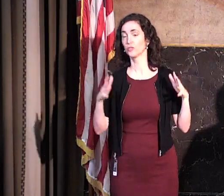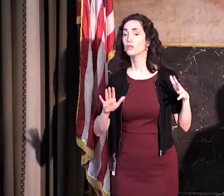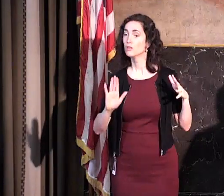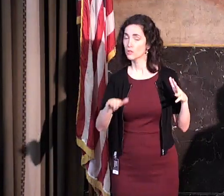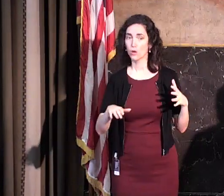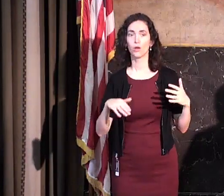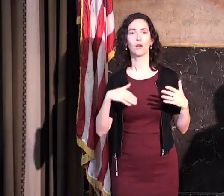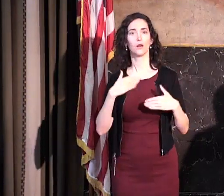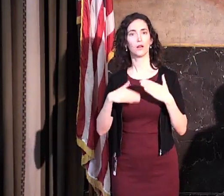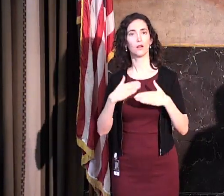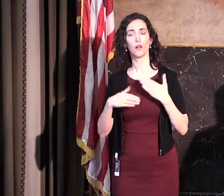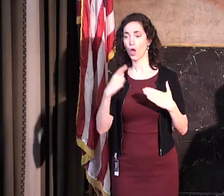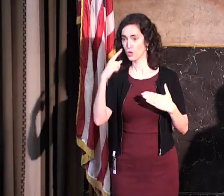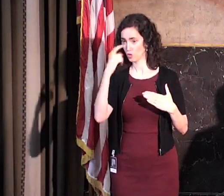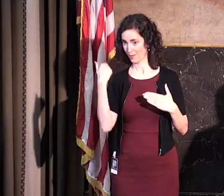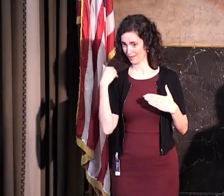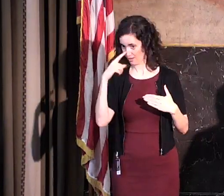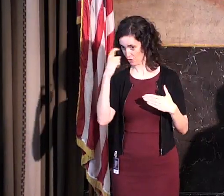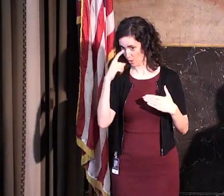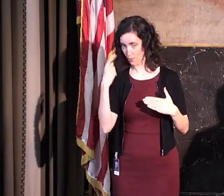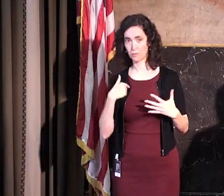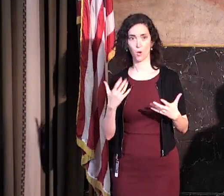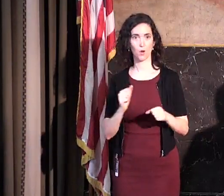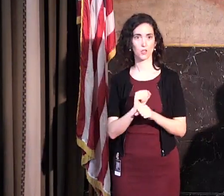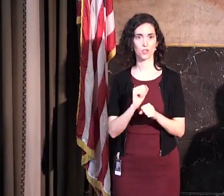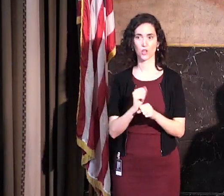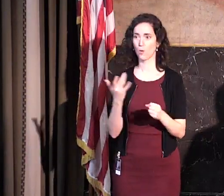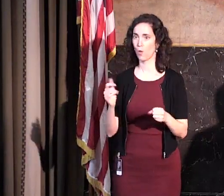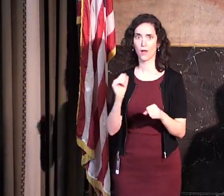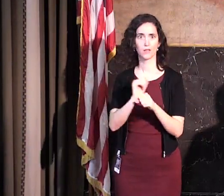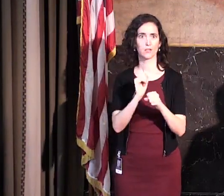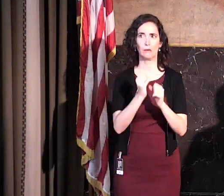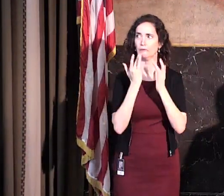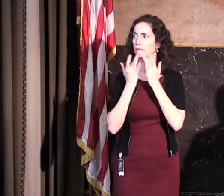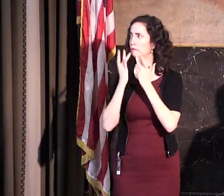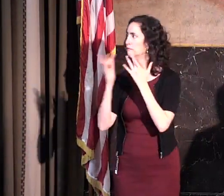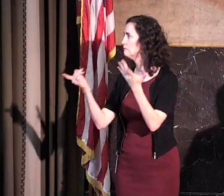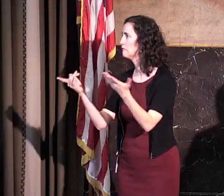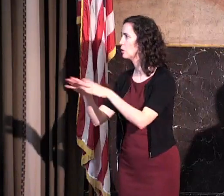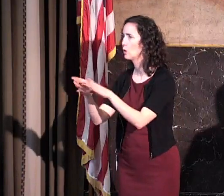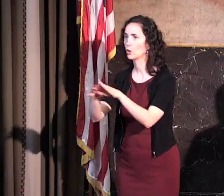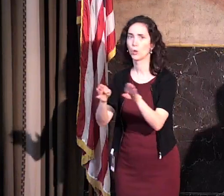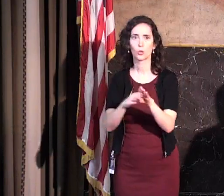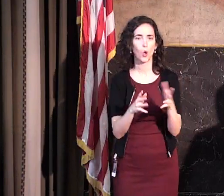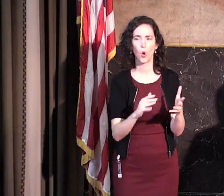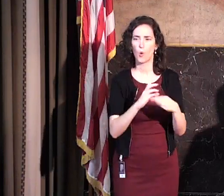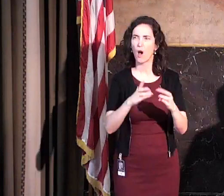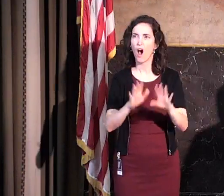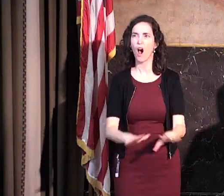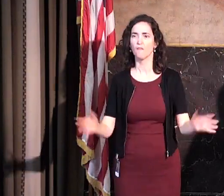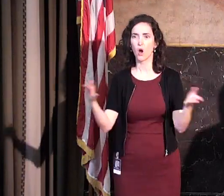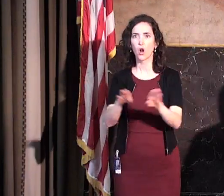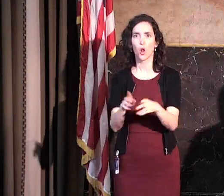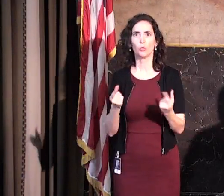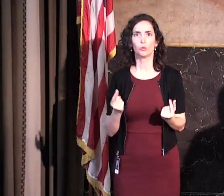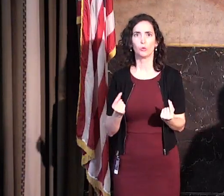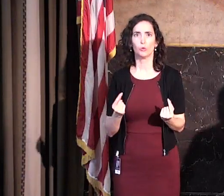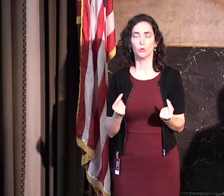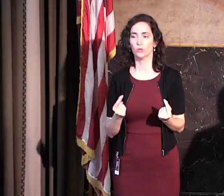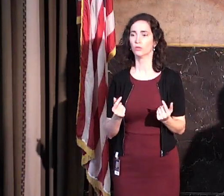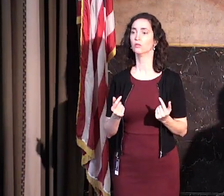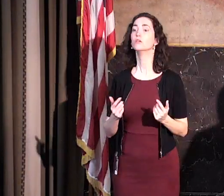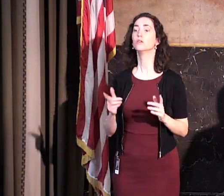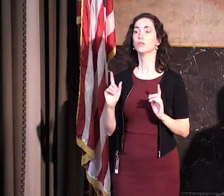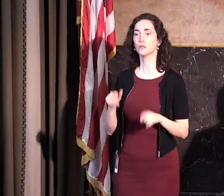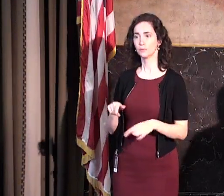summer, I was looking for a job because the job market, there was nothing open right now. The whole world shut down. But my tribe, the United